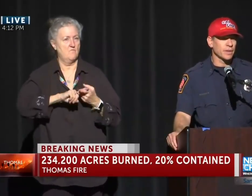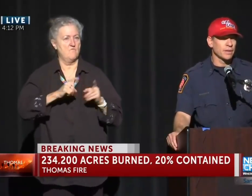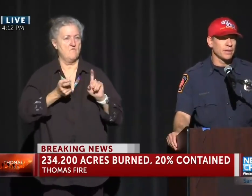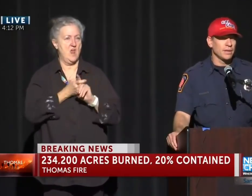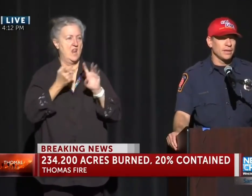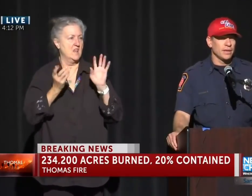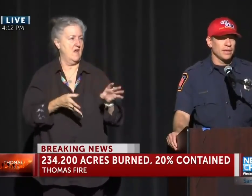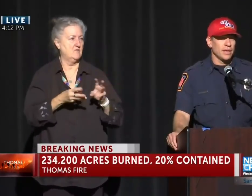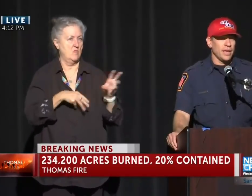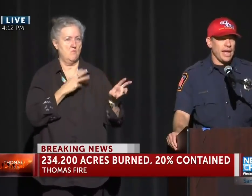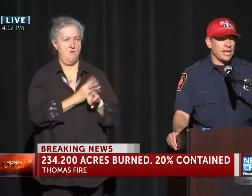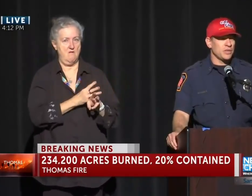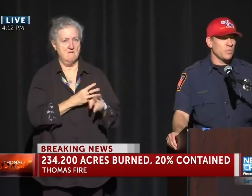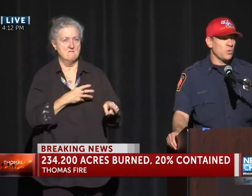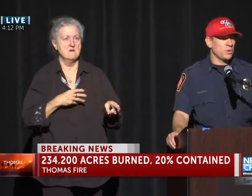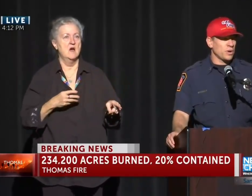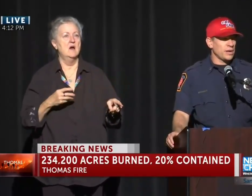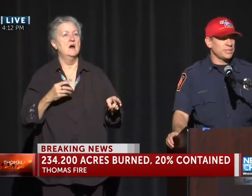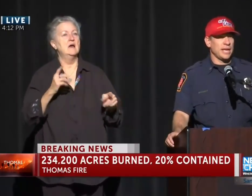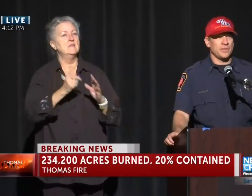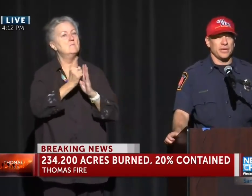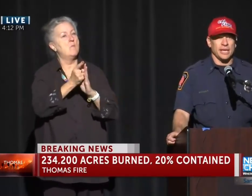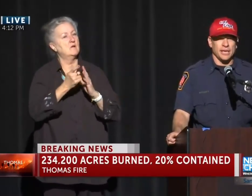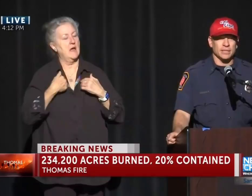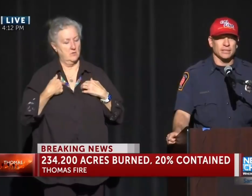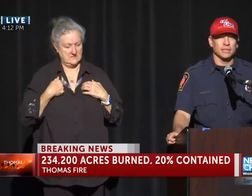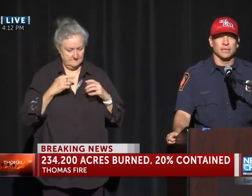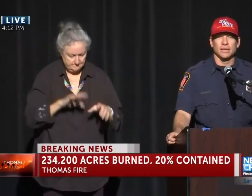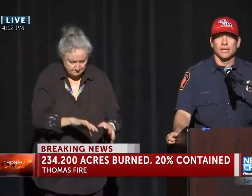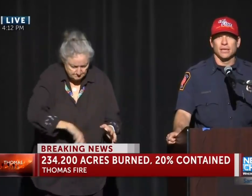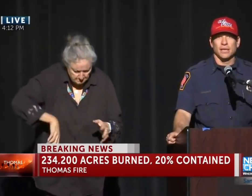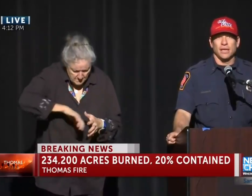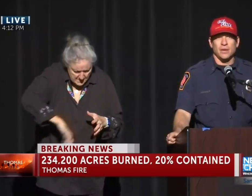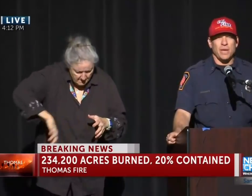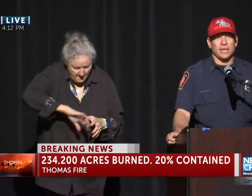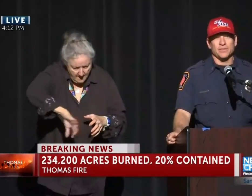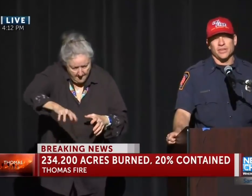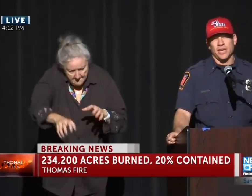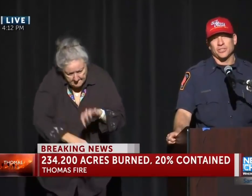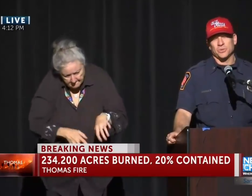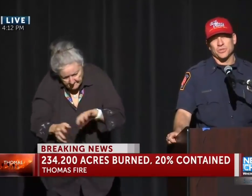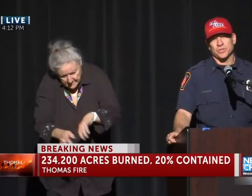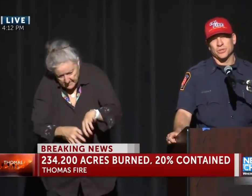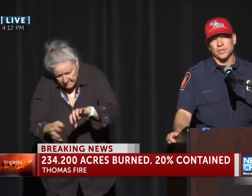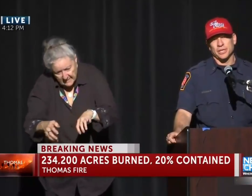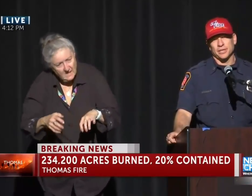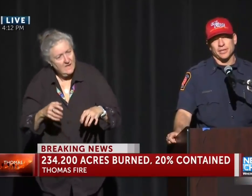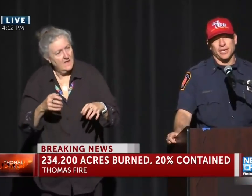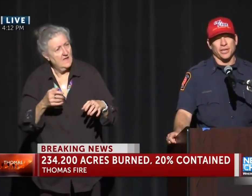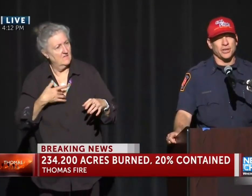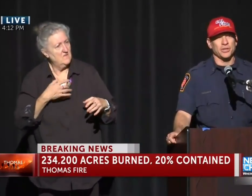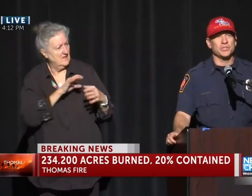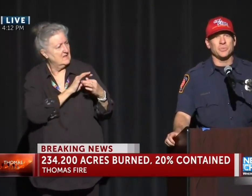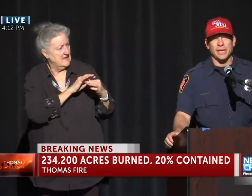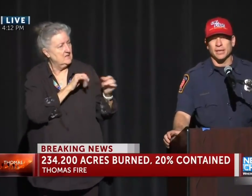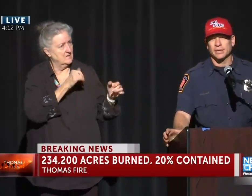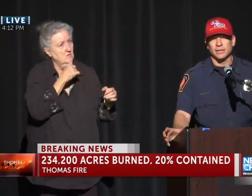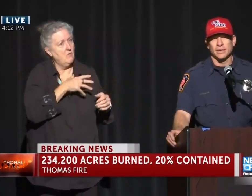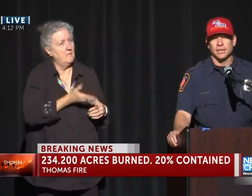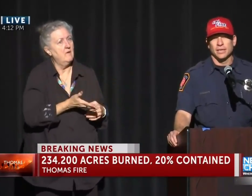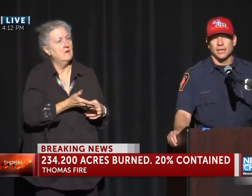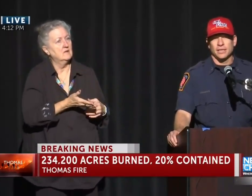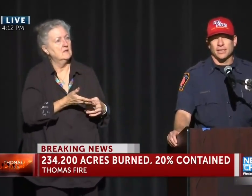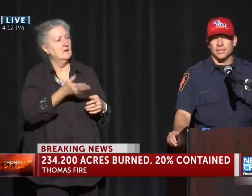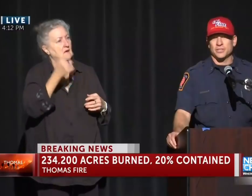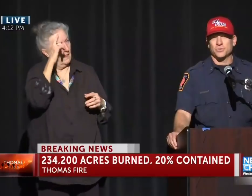world. And in the moment while I was down there digging and making this connection with Sue, it occurred to